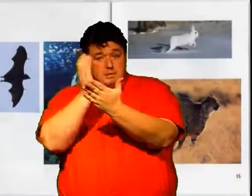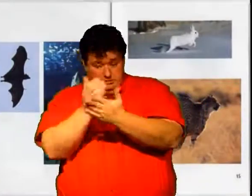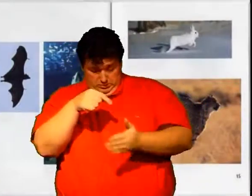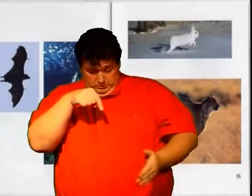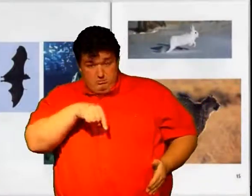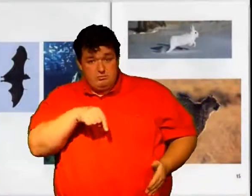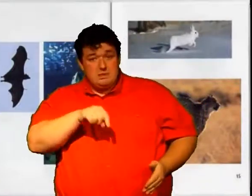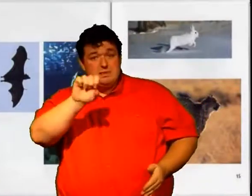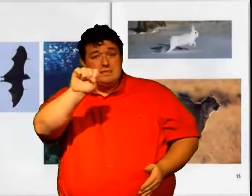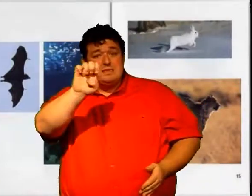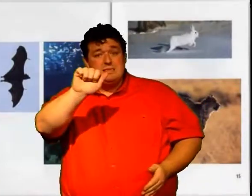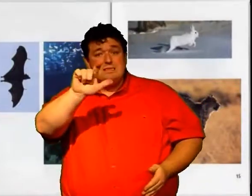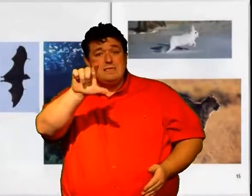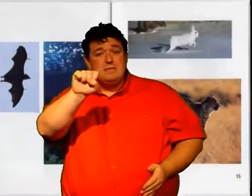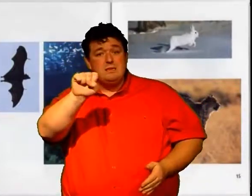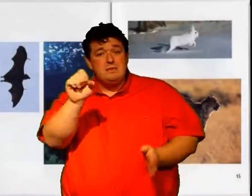The seal can swim.